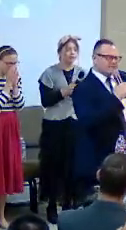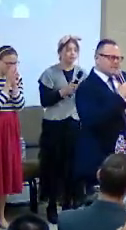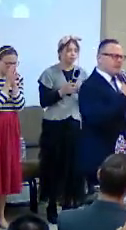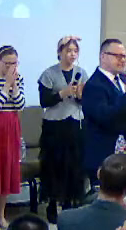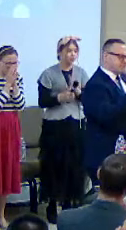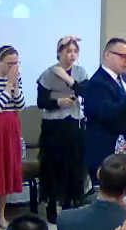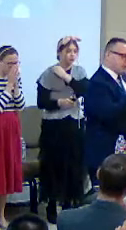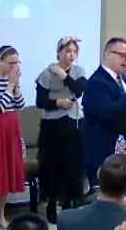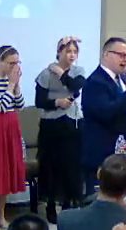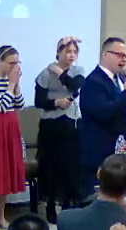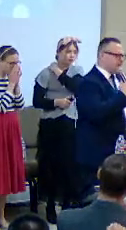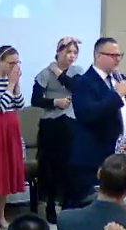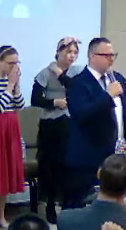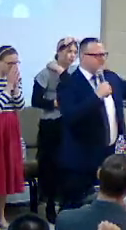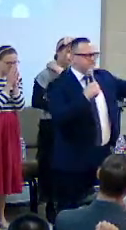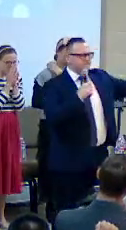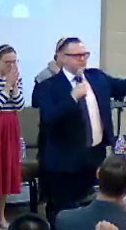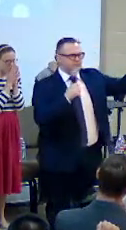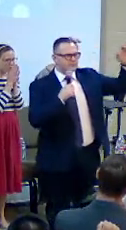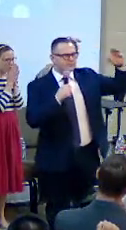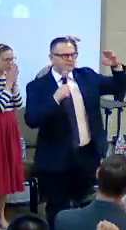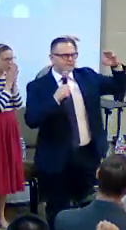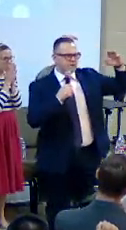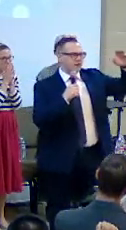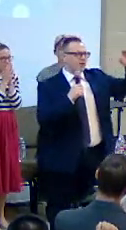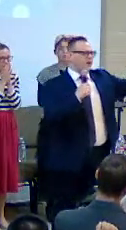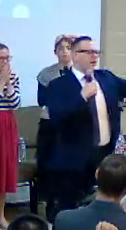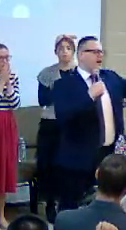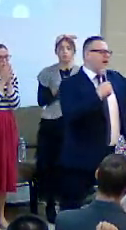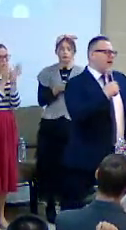Nothing is impossible with God.